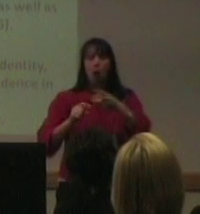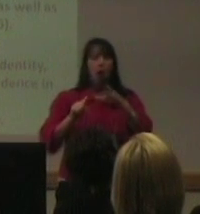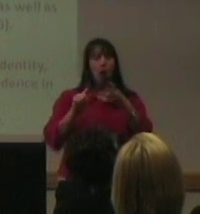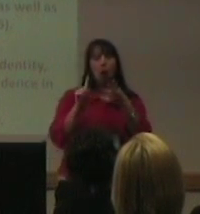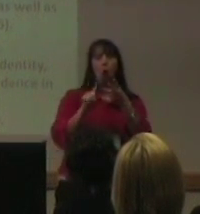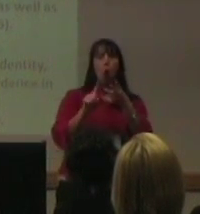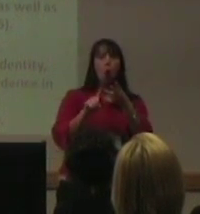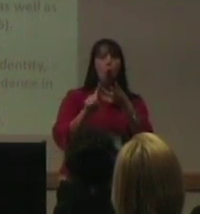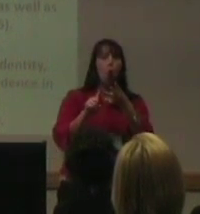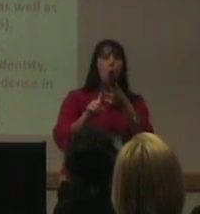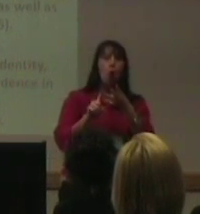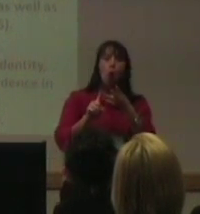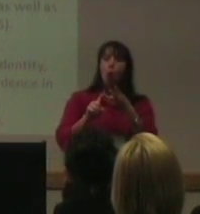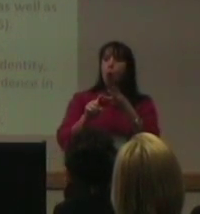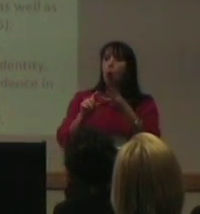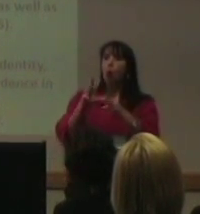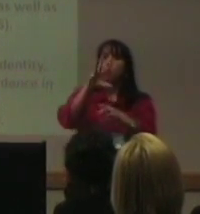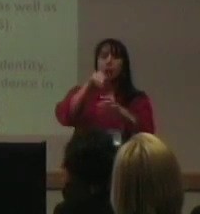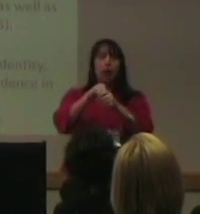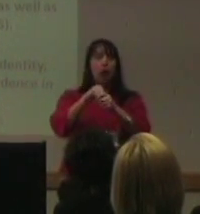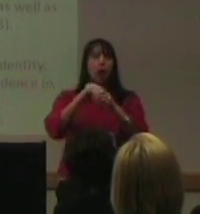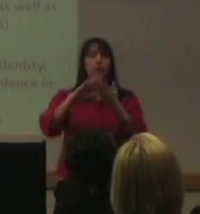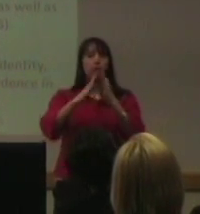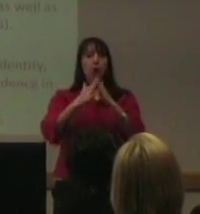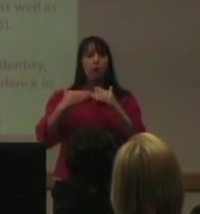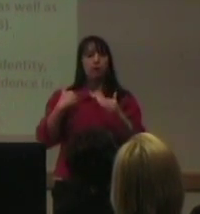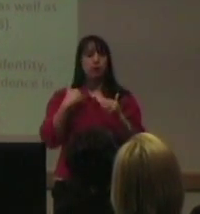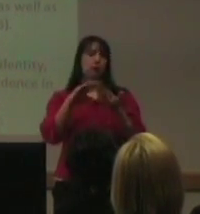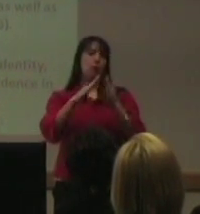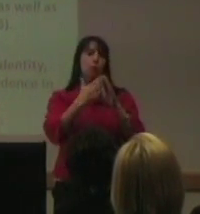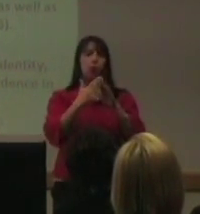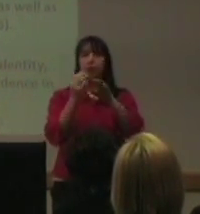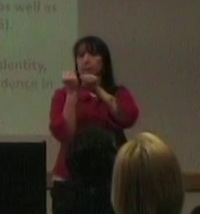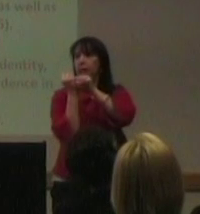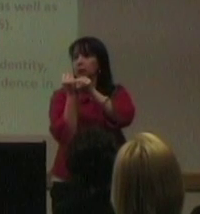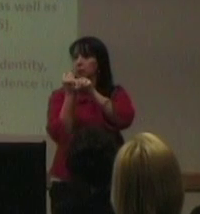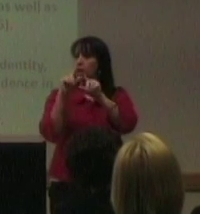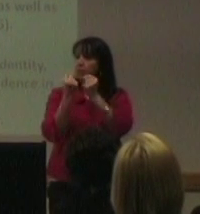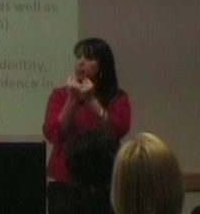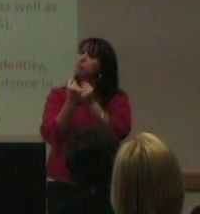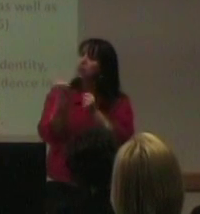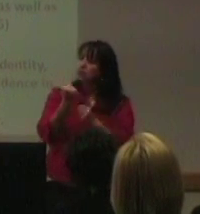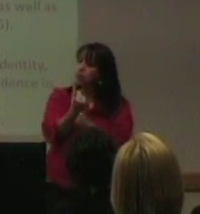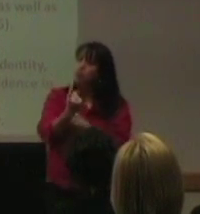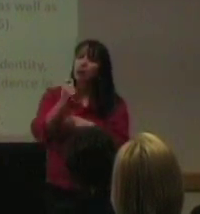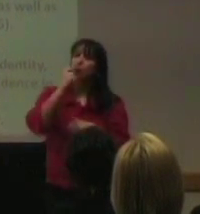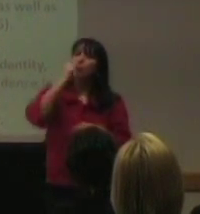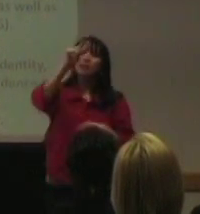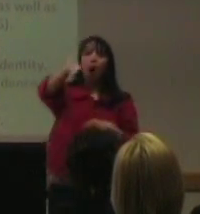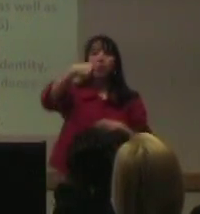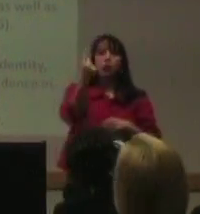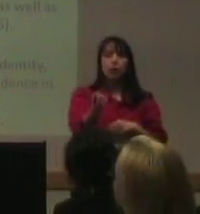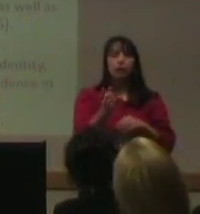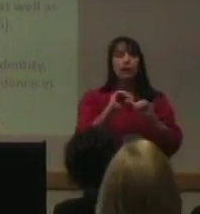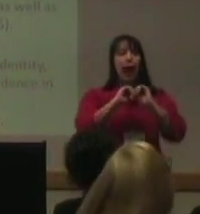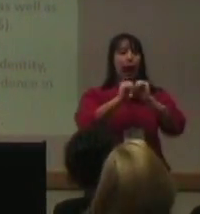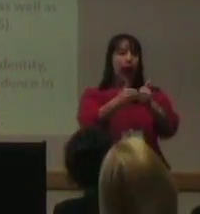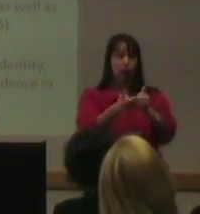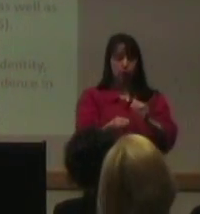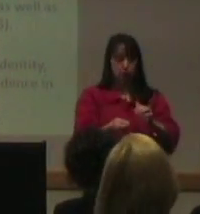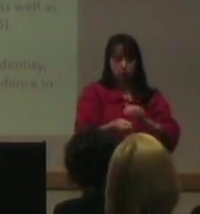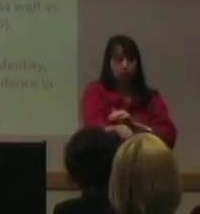or you could maybe go volunteer at a baseball game, at a baseball park. You could be involved in maybe a community baseball